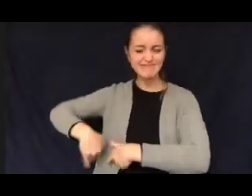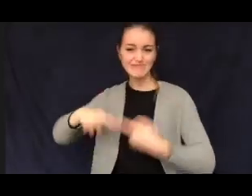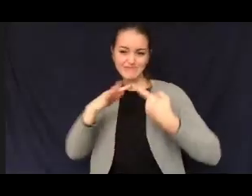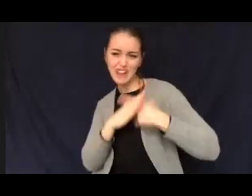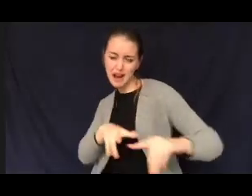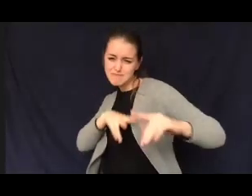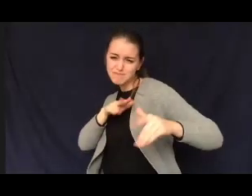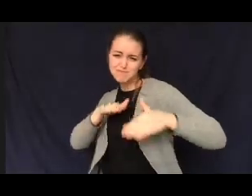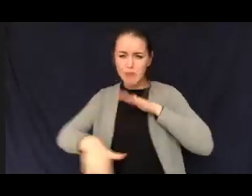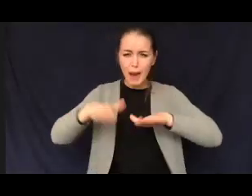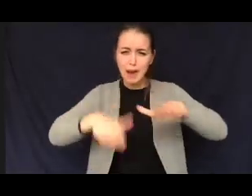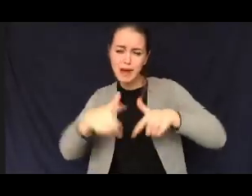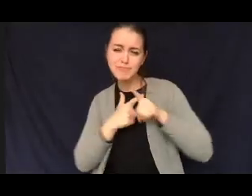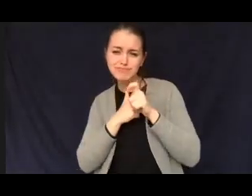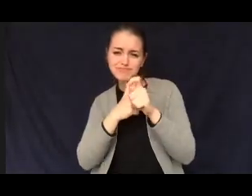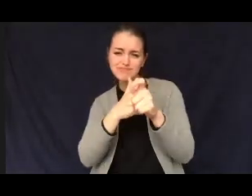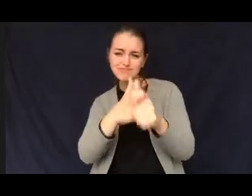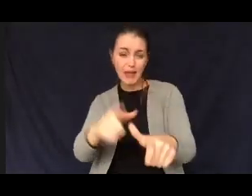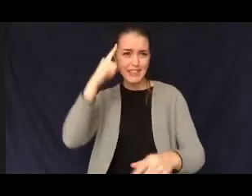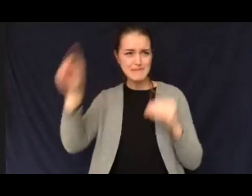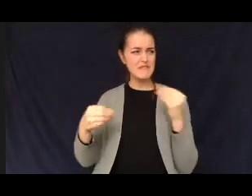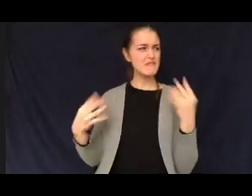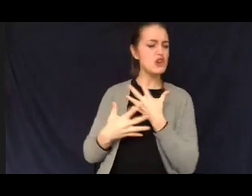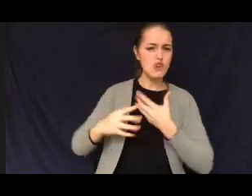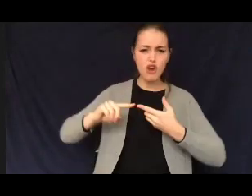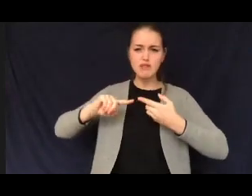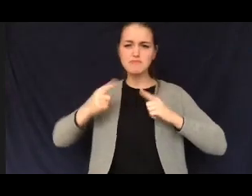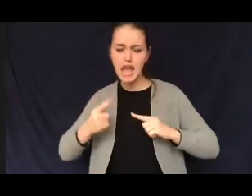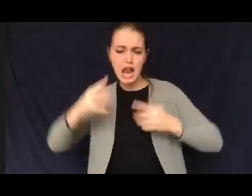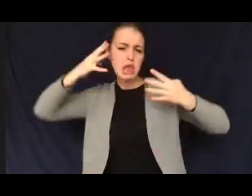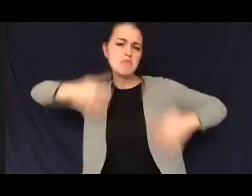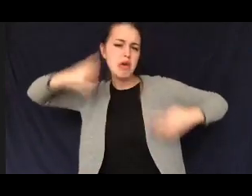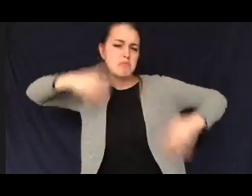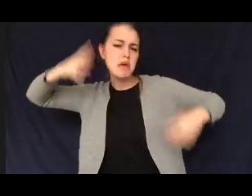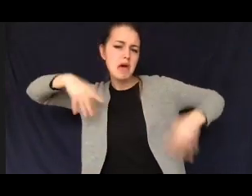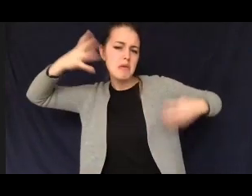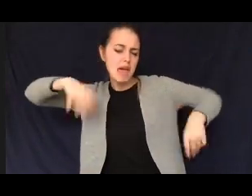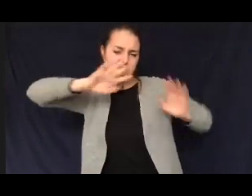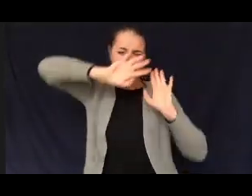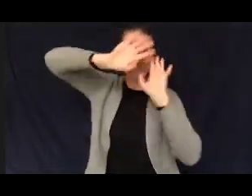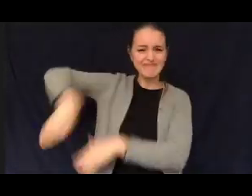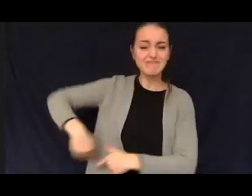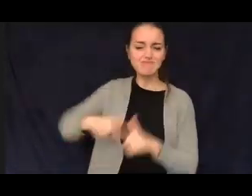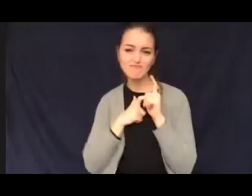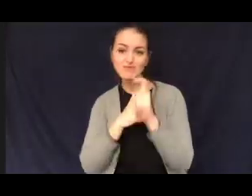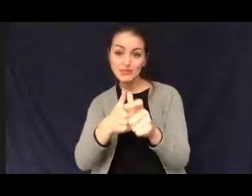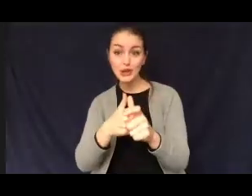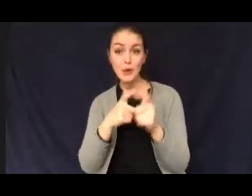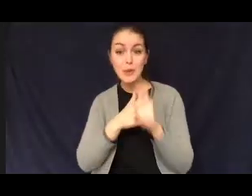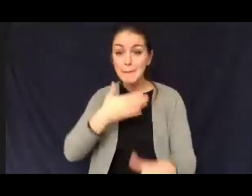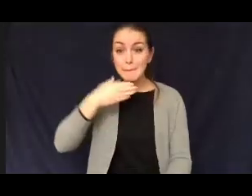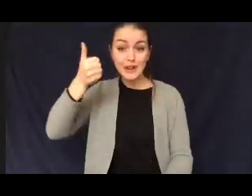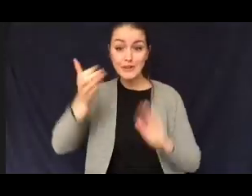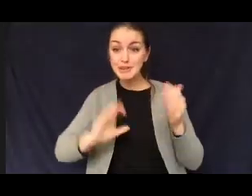lunged forward, not thinking about her fear, her pain, or the sweat flying off her face. She ran better than she ever